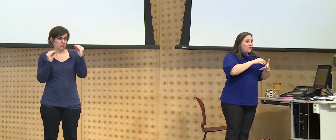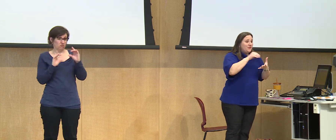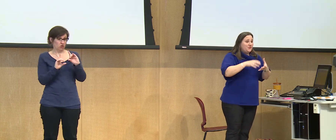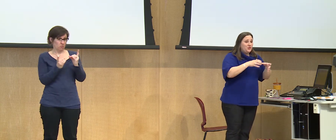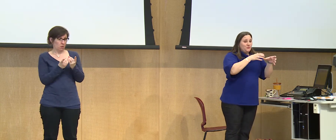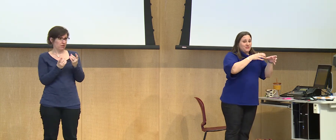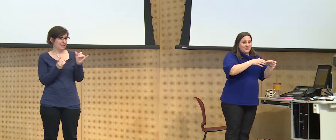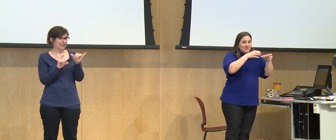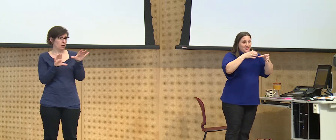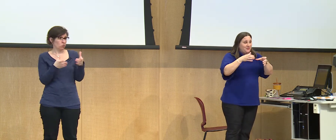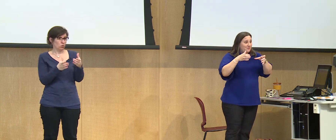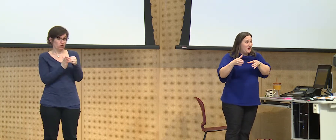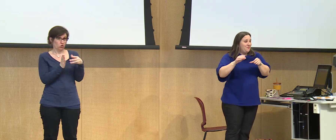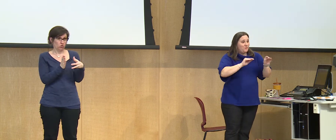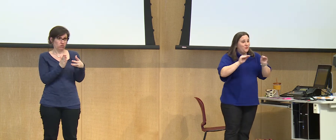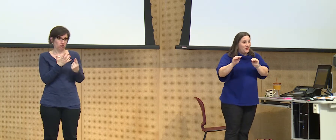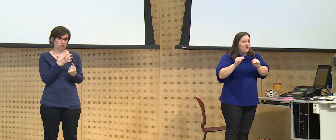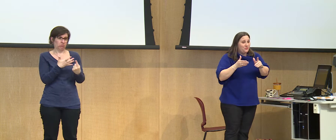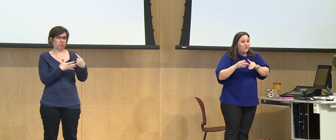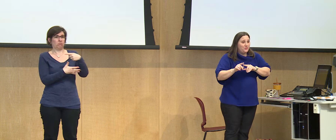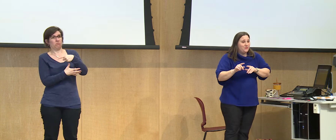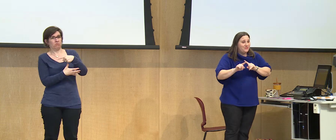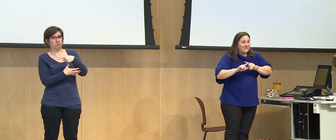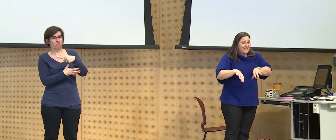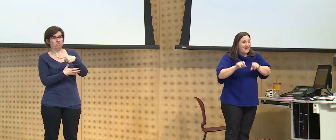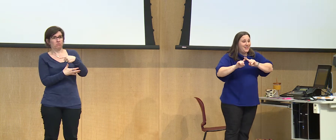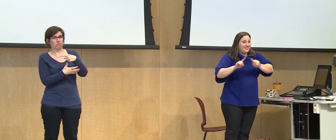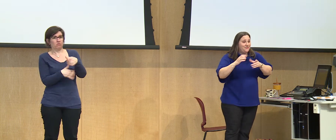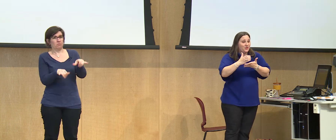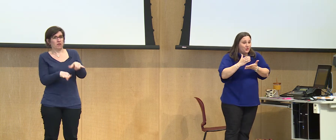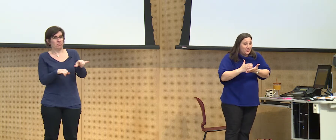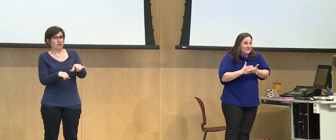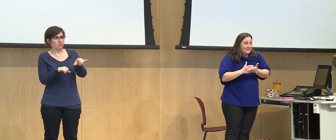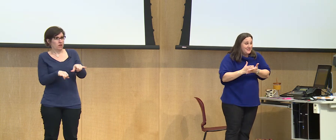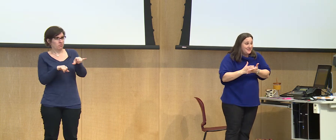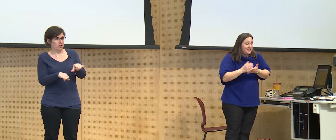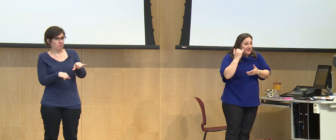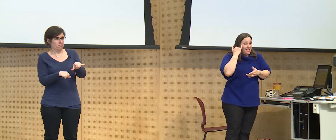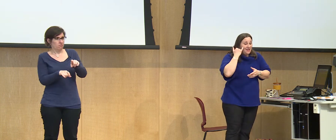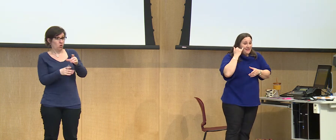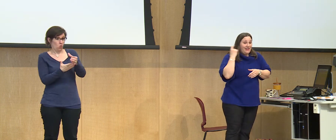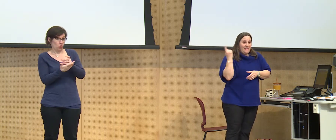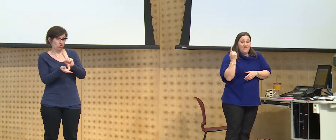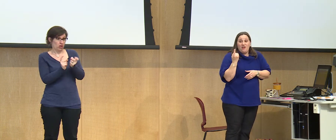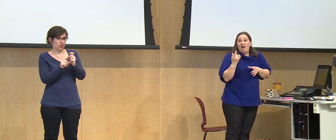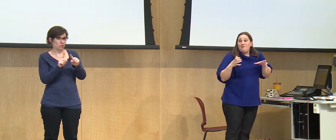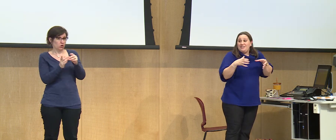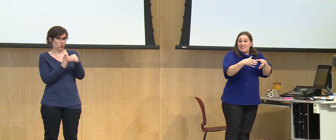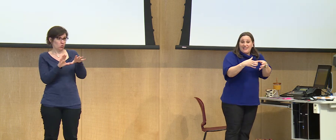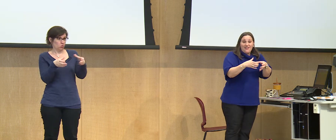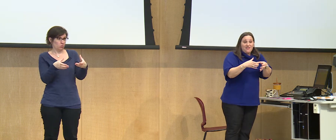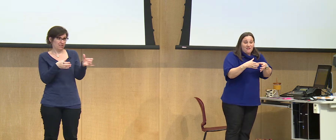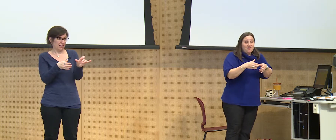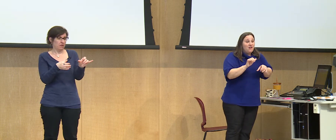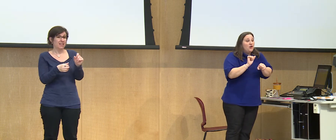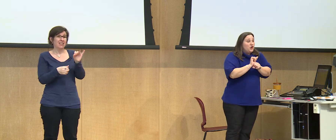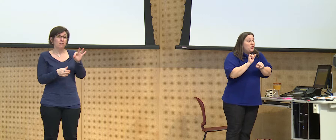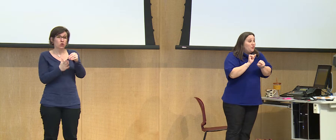of students, right? Moving through taking different courses. If they're always together, you can